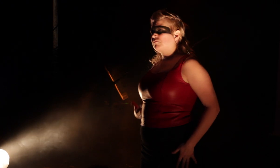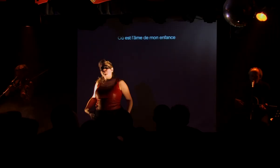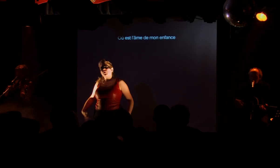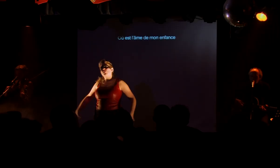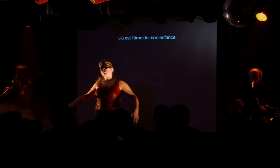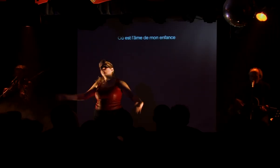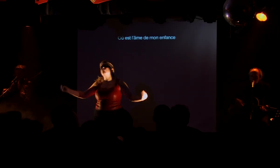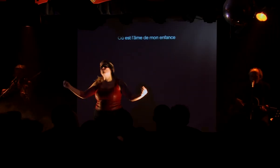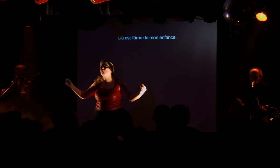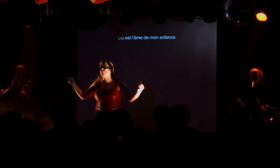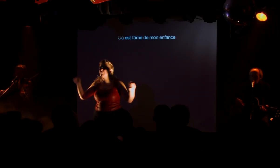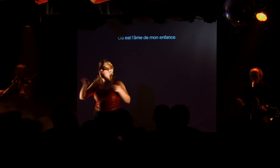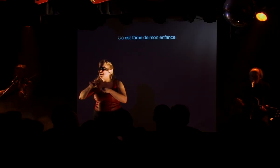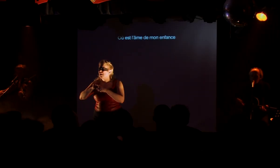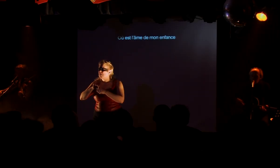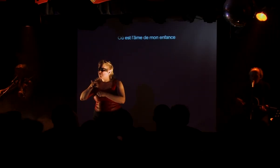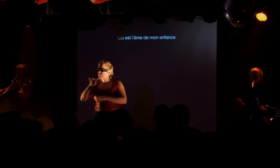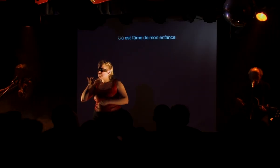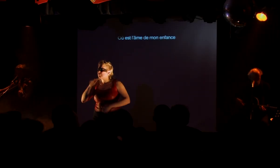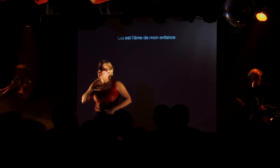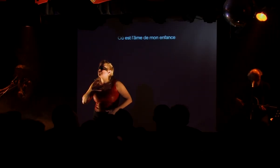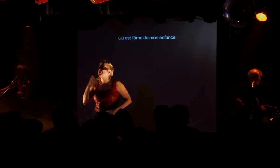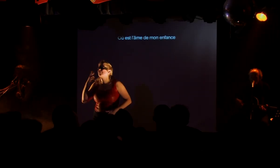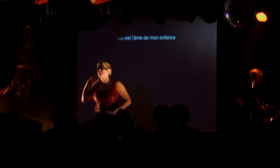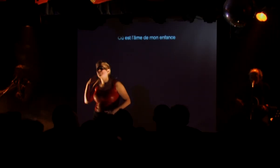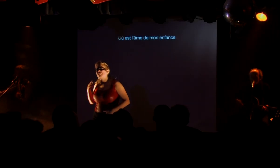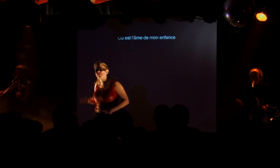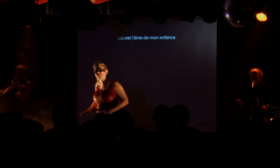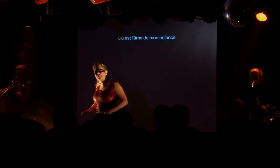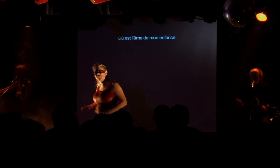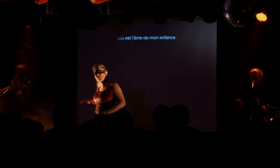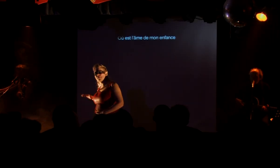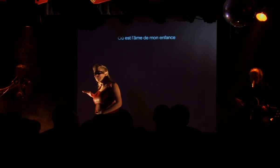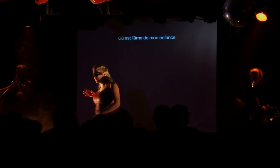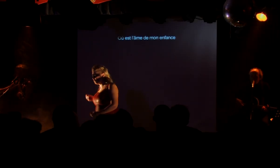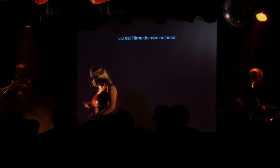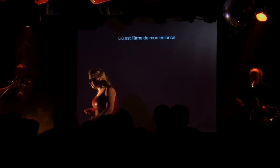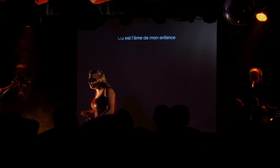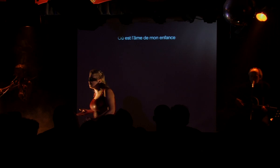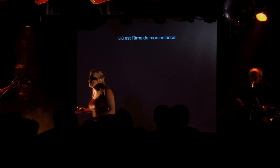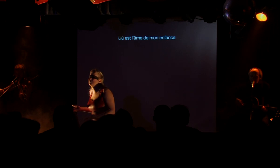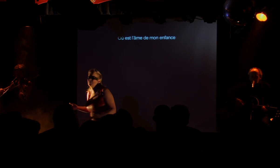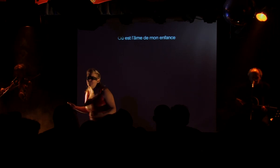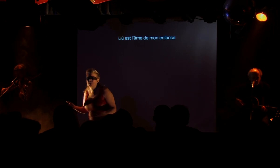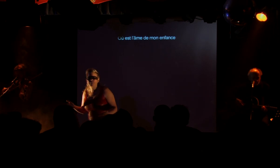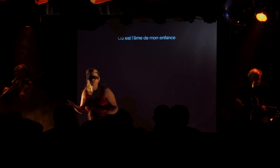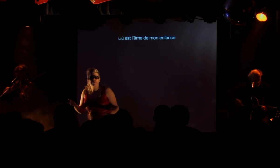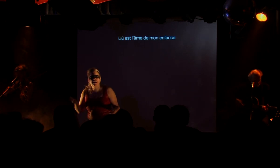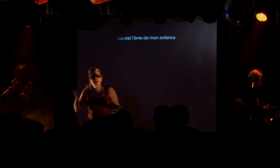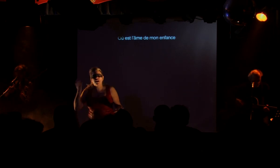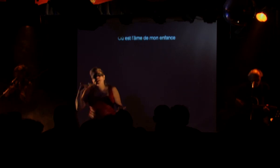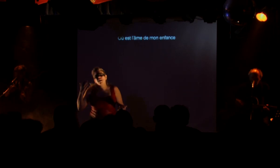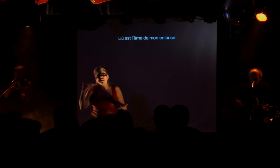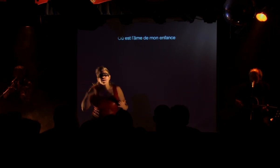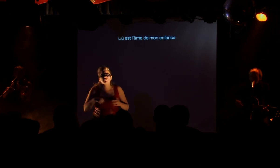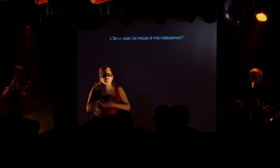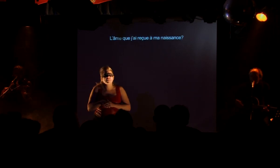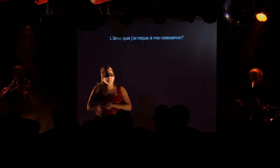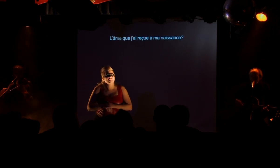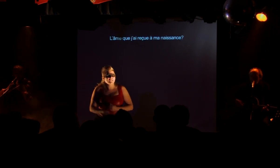Où est l'homme de mon enfance L'âme que